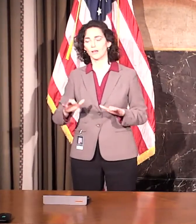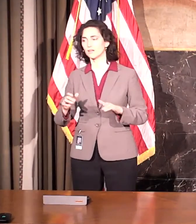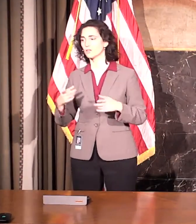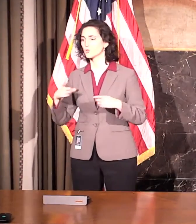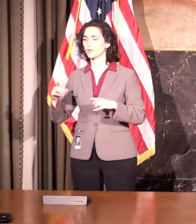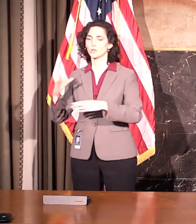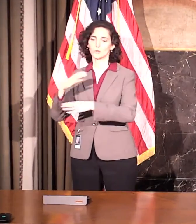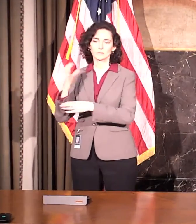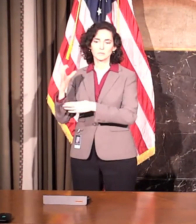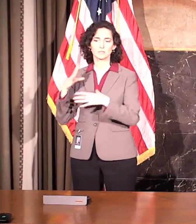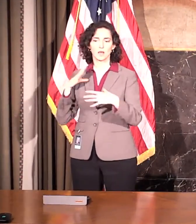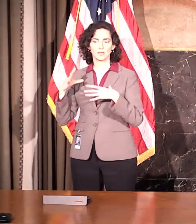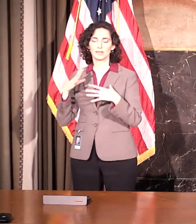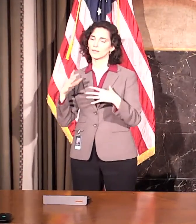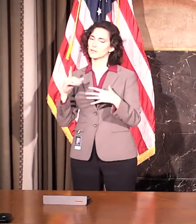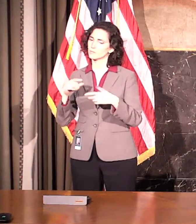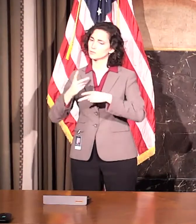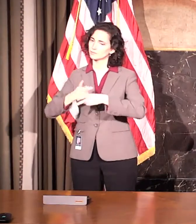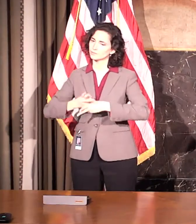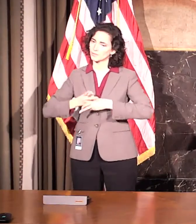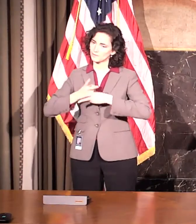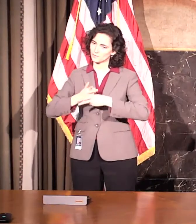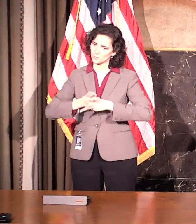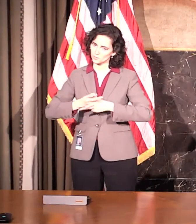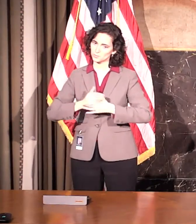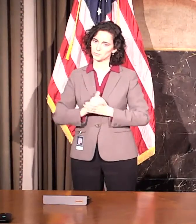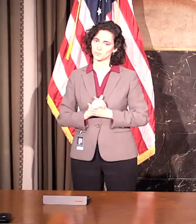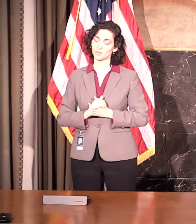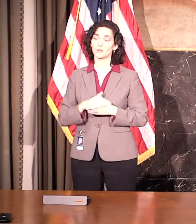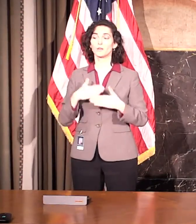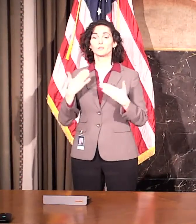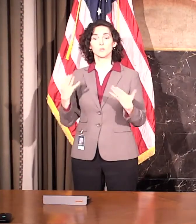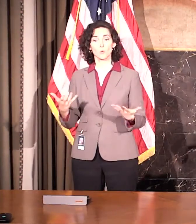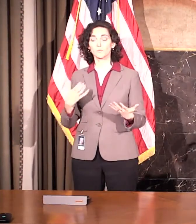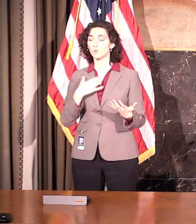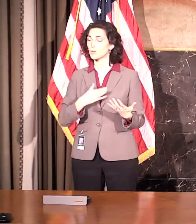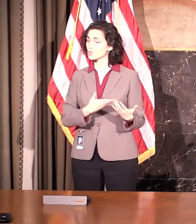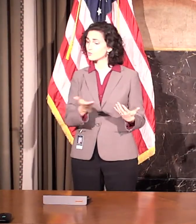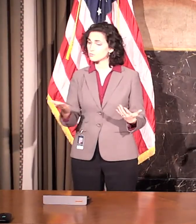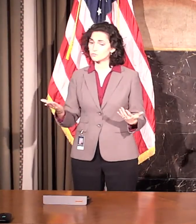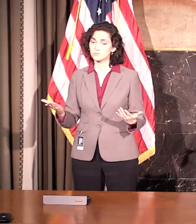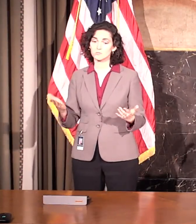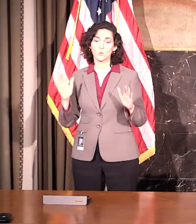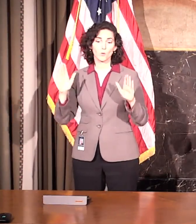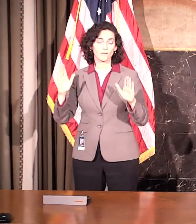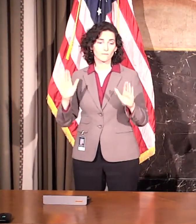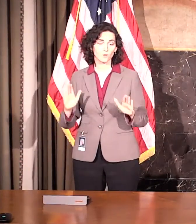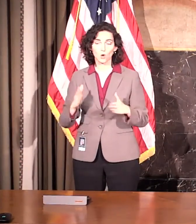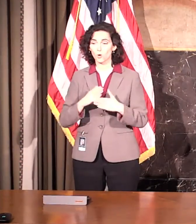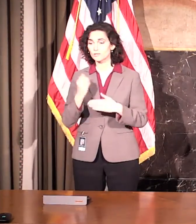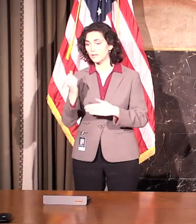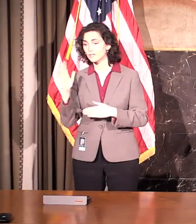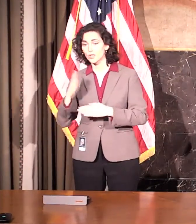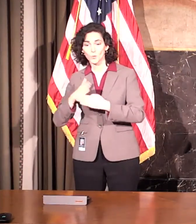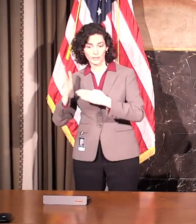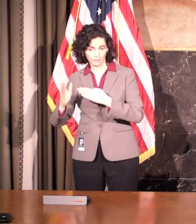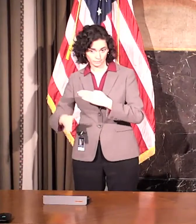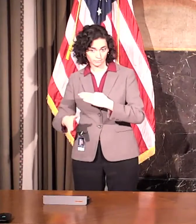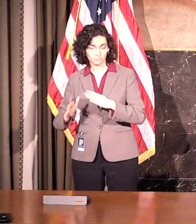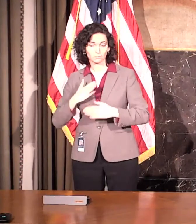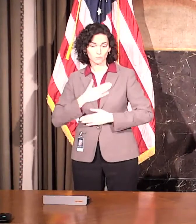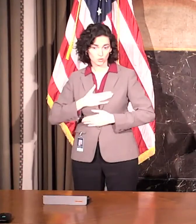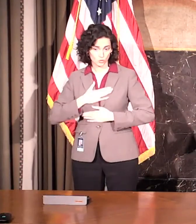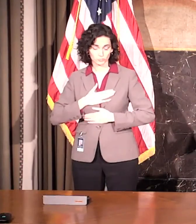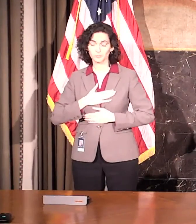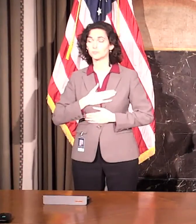holiday season. And so with that, I'm going to wish everyone a wonderful weekend. If I